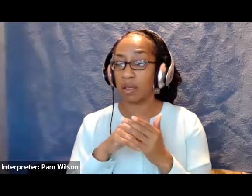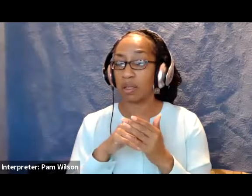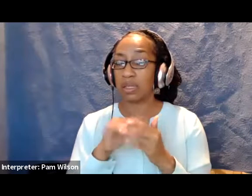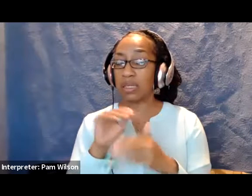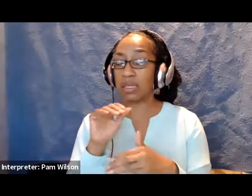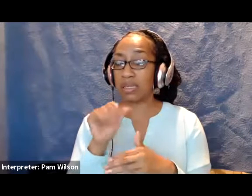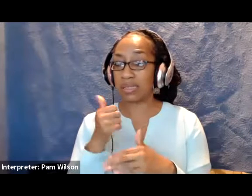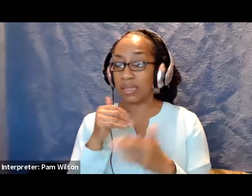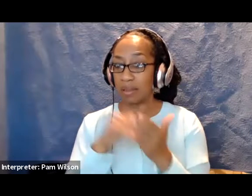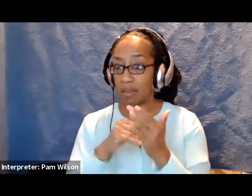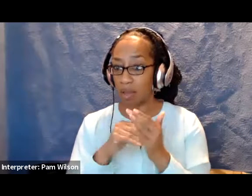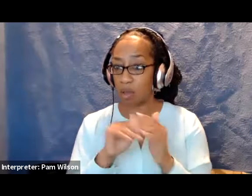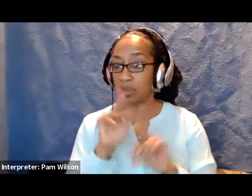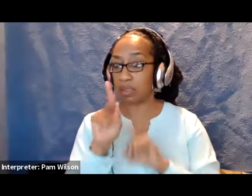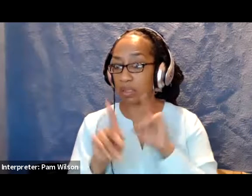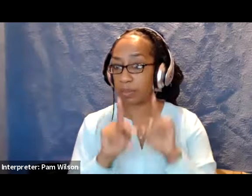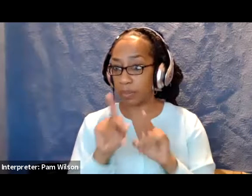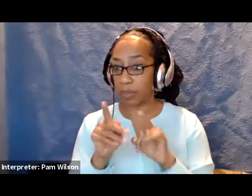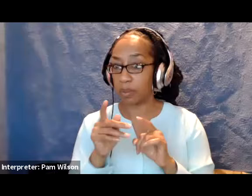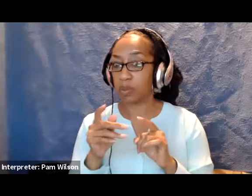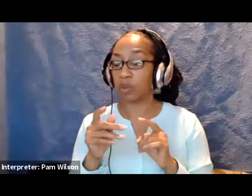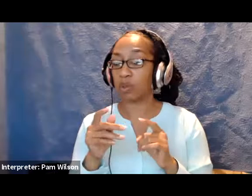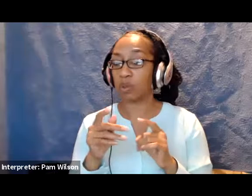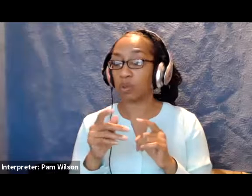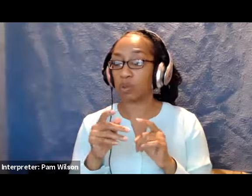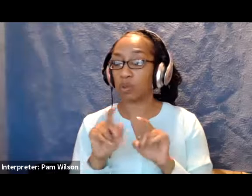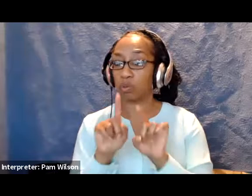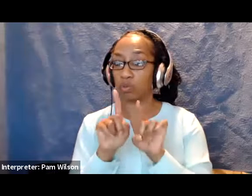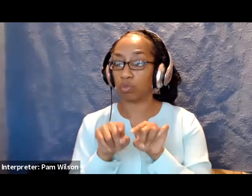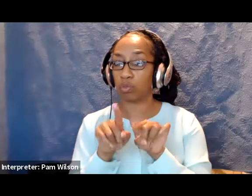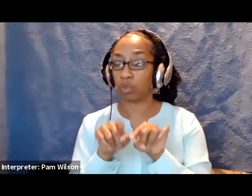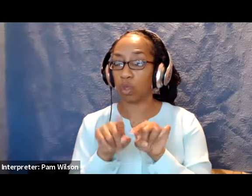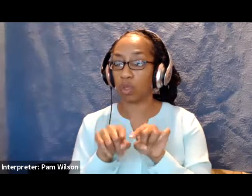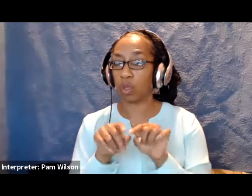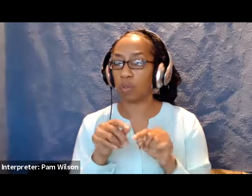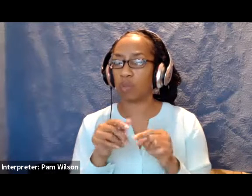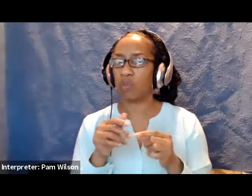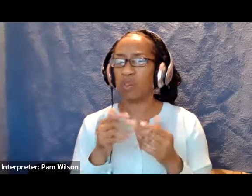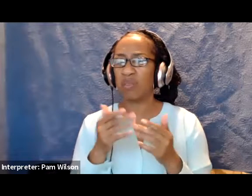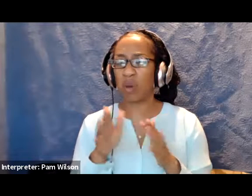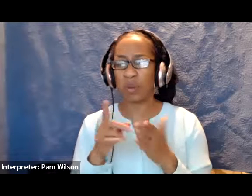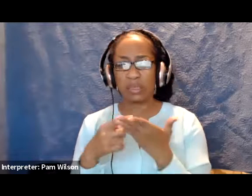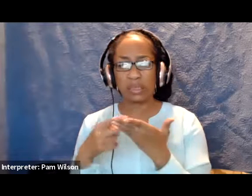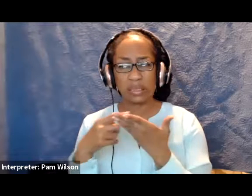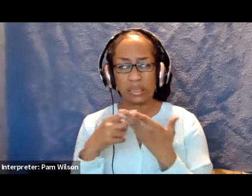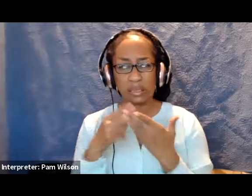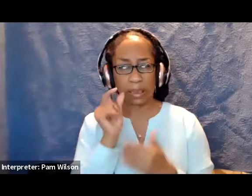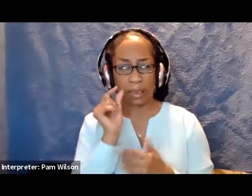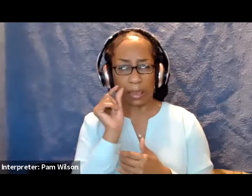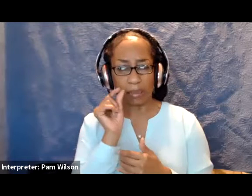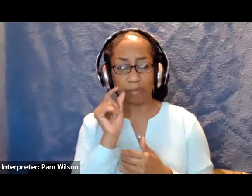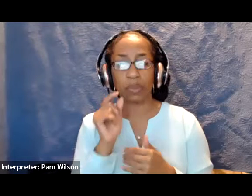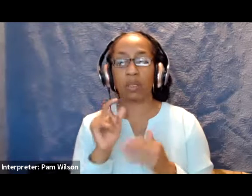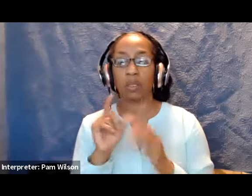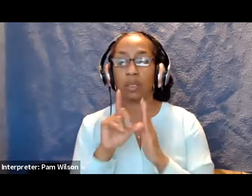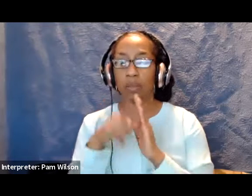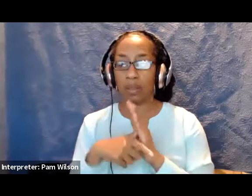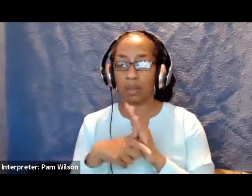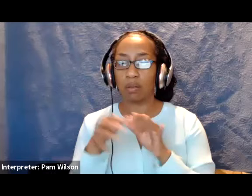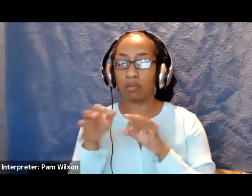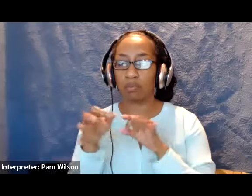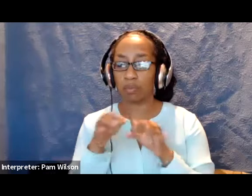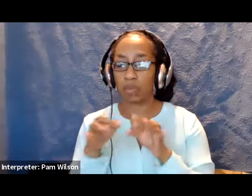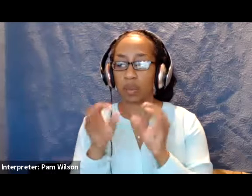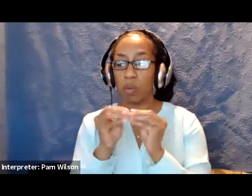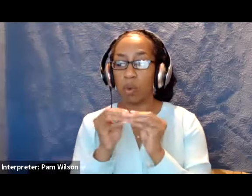10,000 attendees. We've kind of gone through this already, and I'm going to go through it in greater detail, but